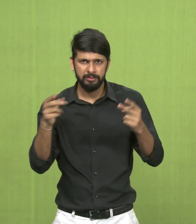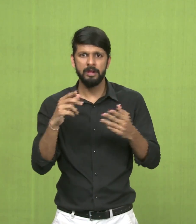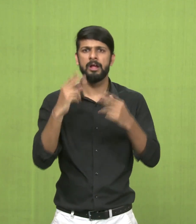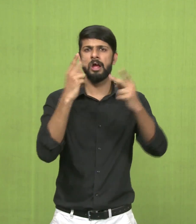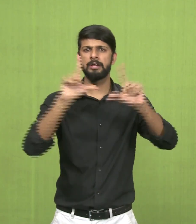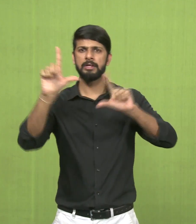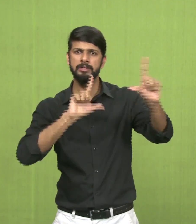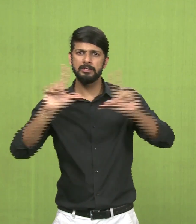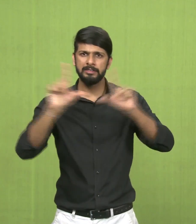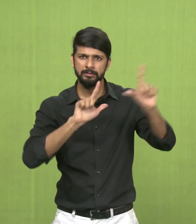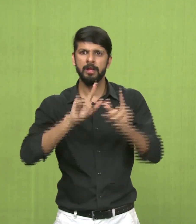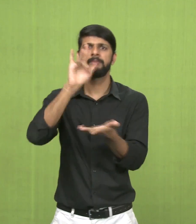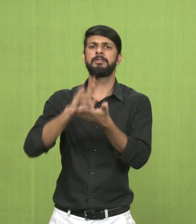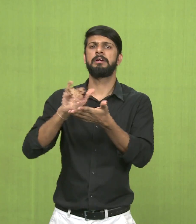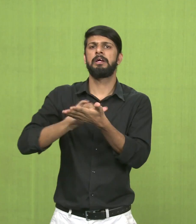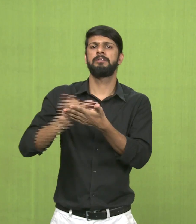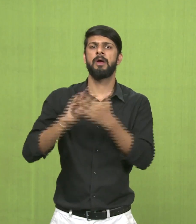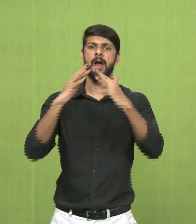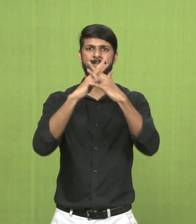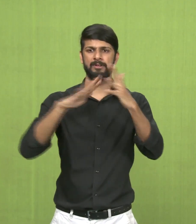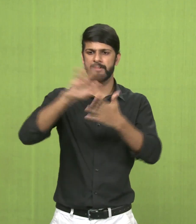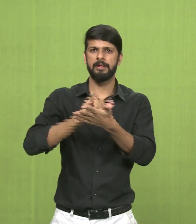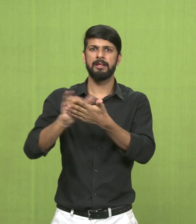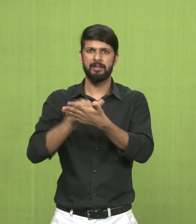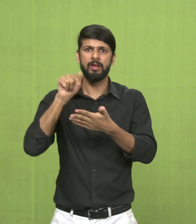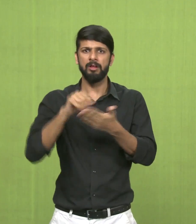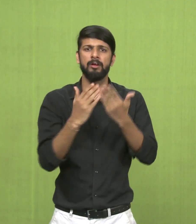Academy of Design in New York.